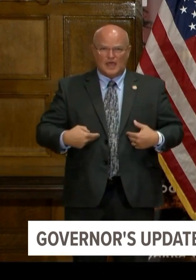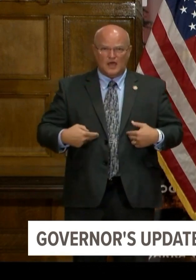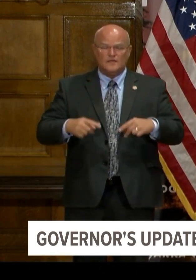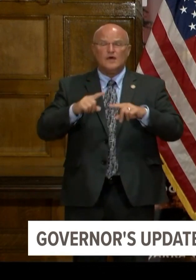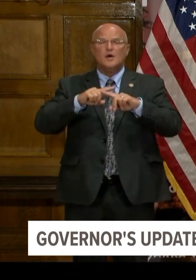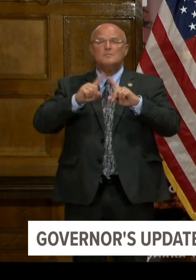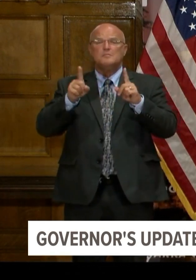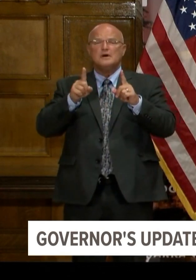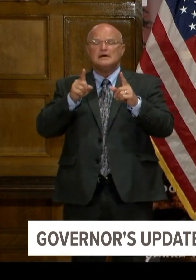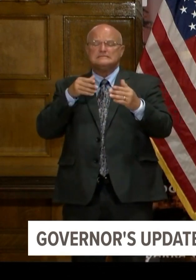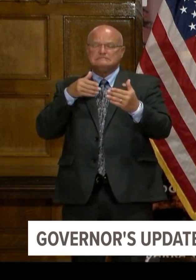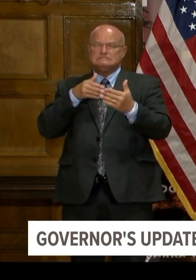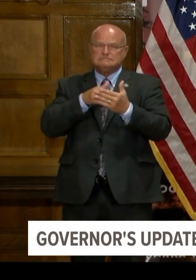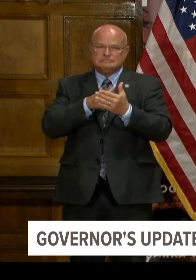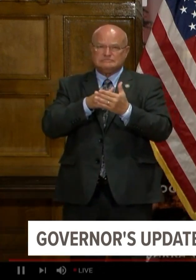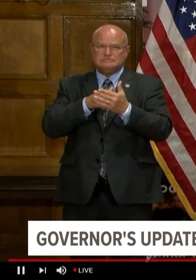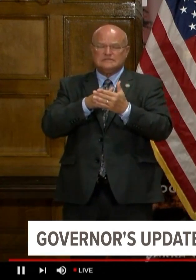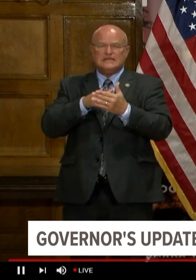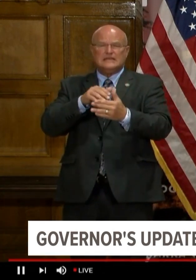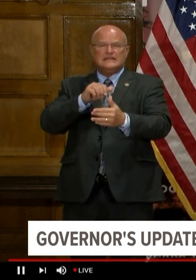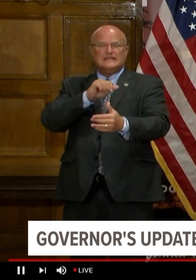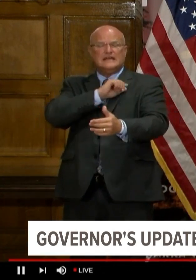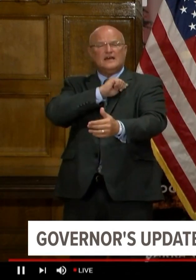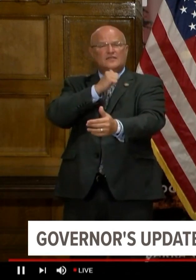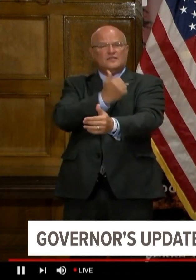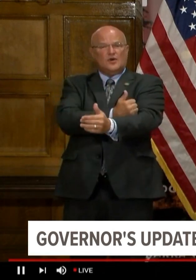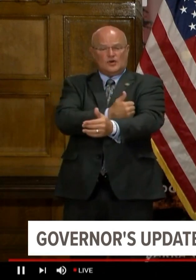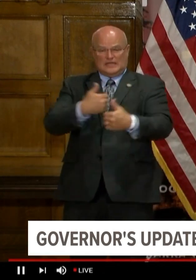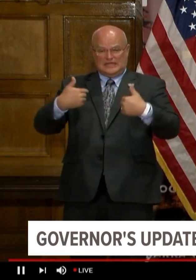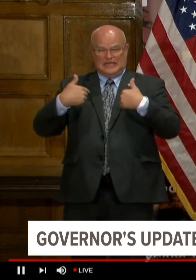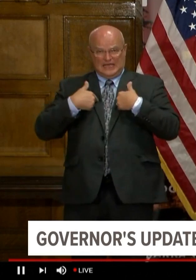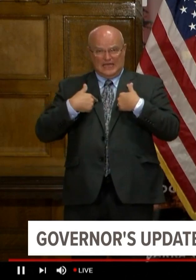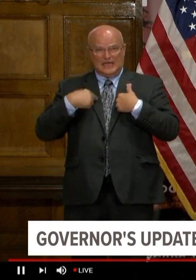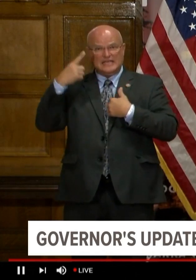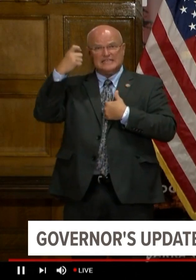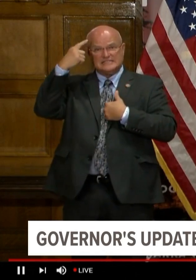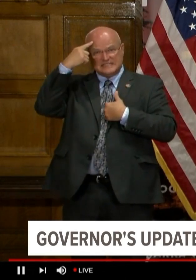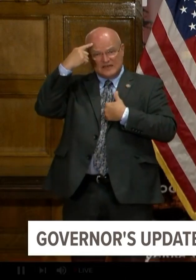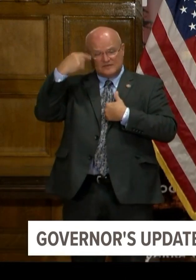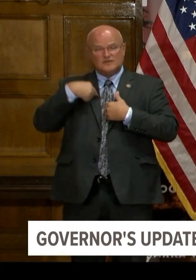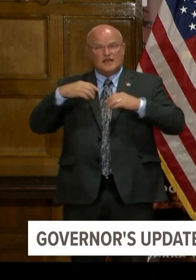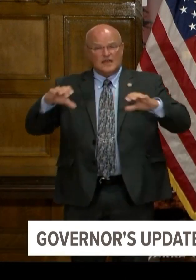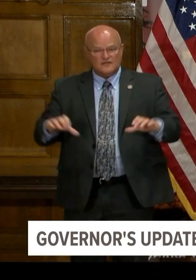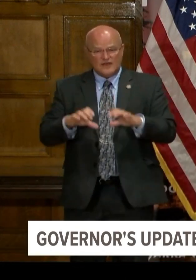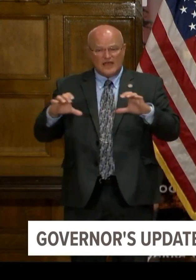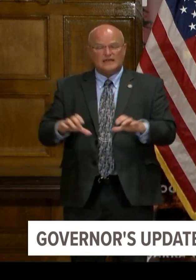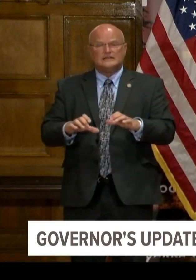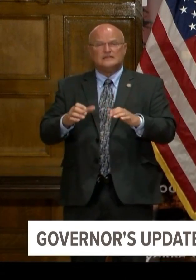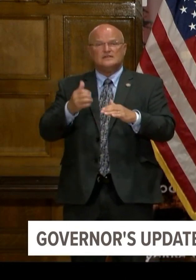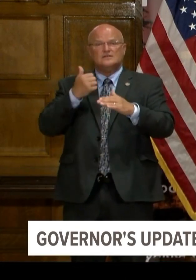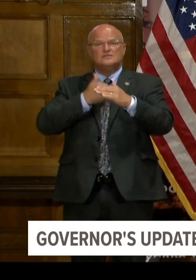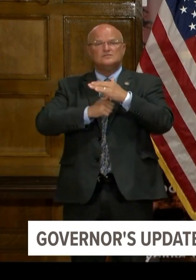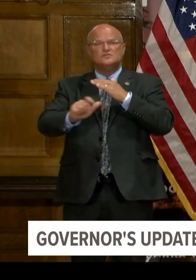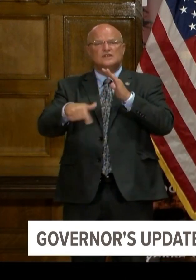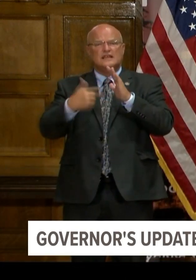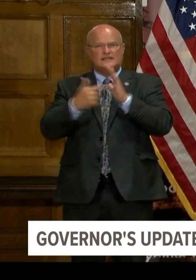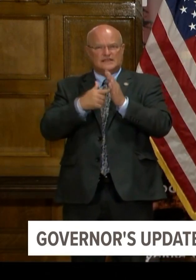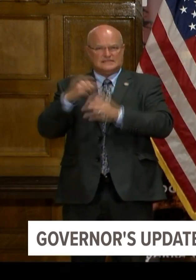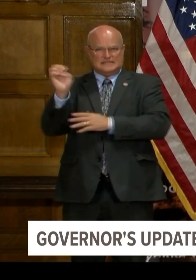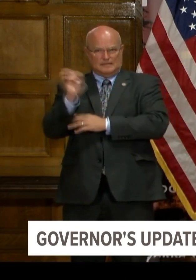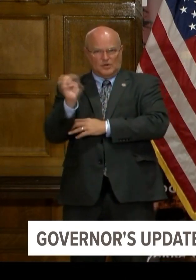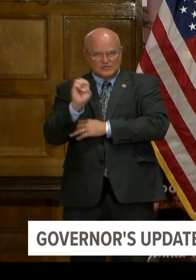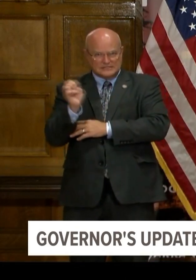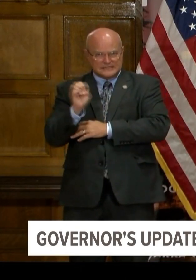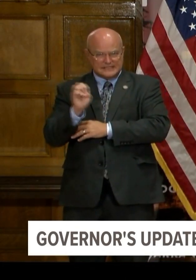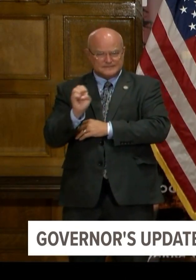on the broad executive authority that I, as governor, have acted under during this emergency.